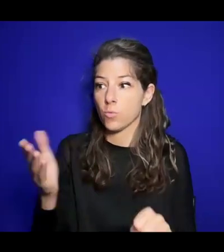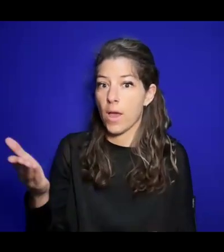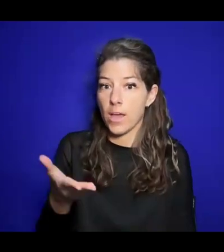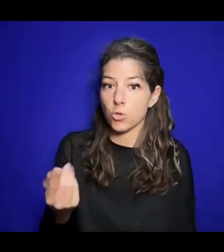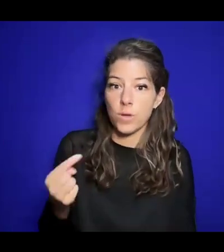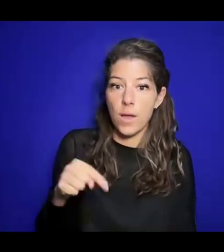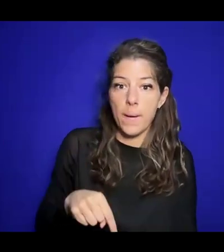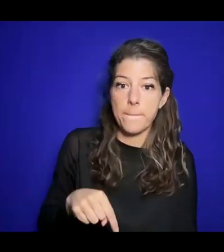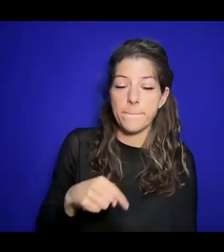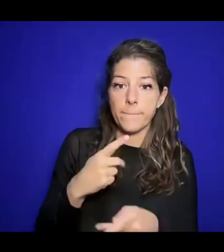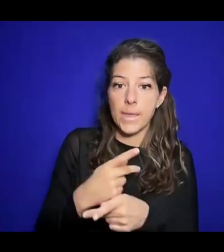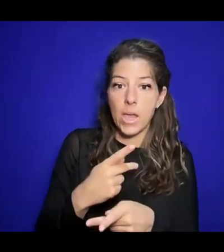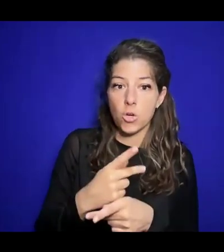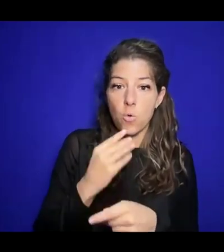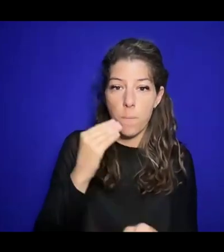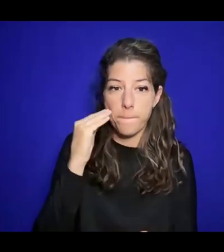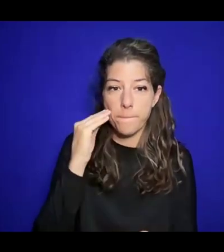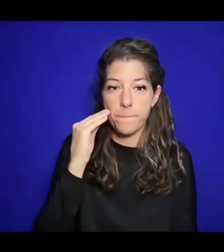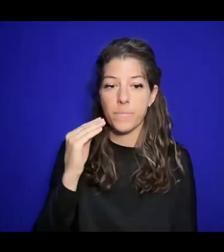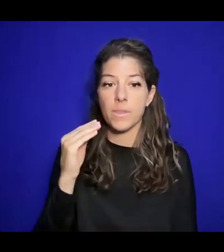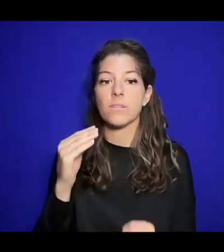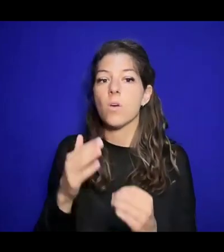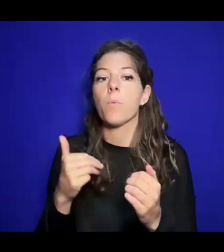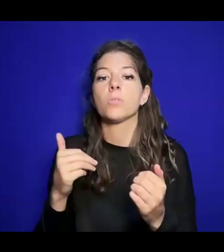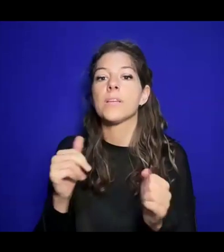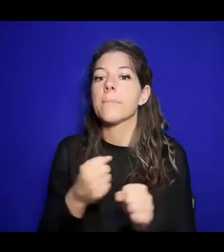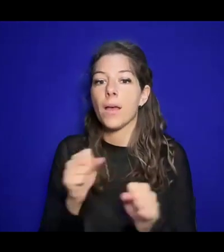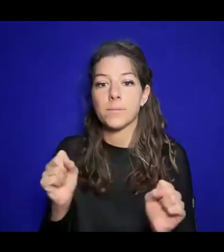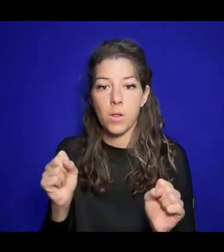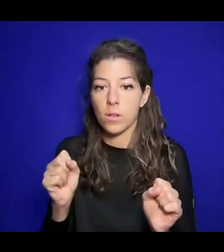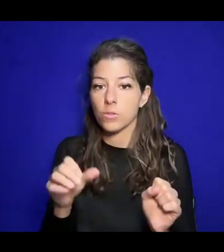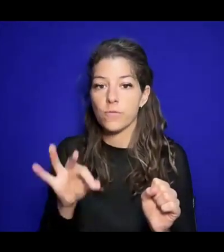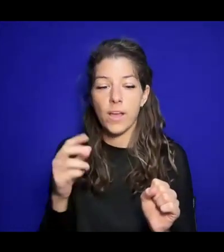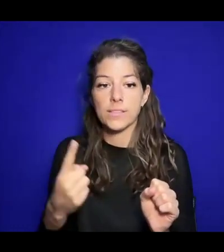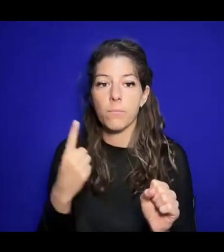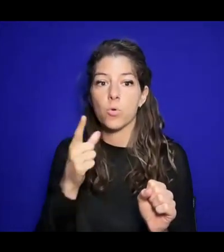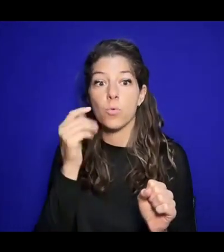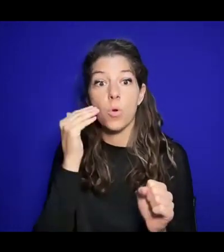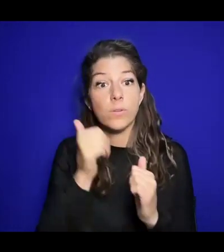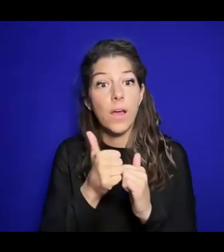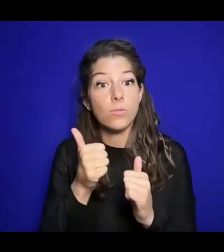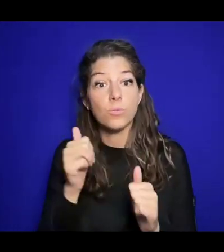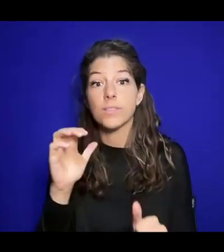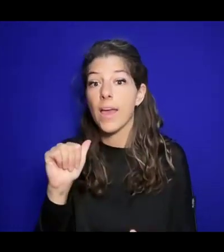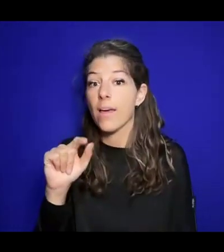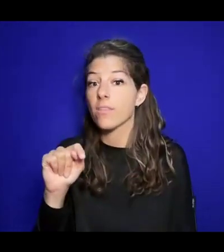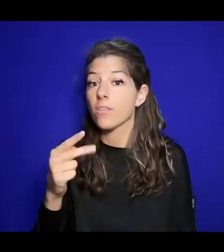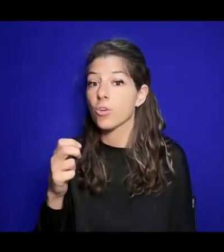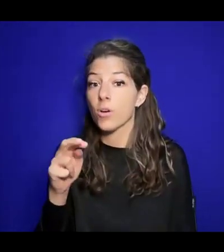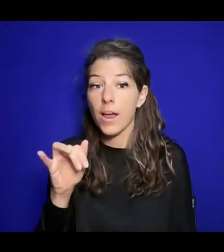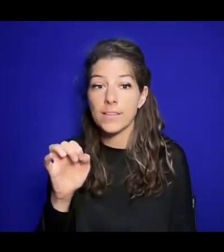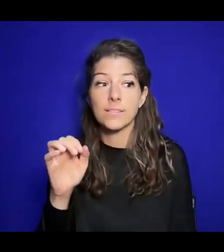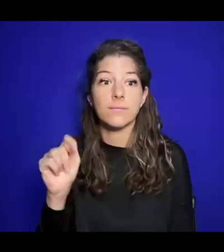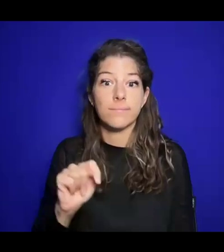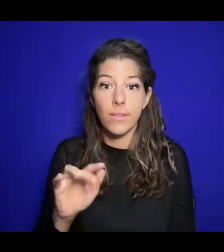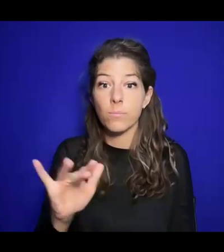to come and do the care. It's almost impossible to find somebody who knows how to catheterize, who knows how to do bowel programs,